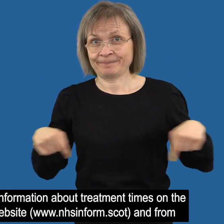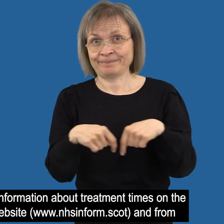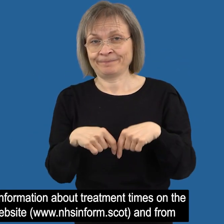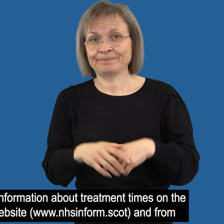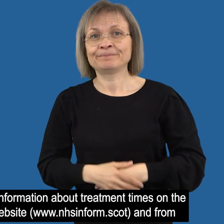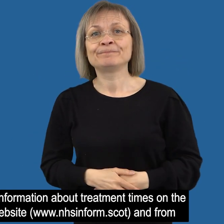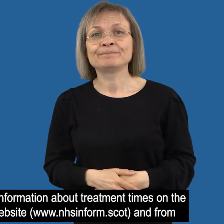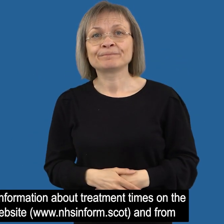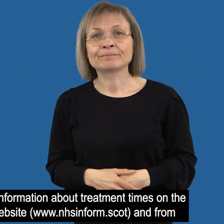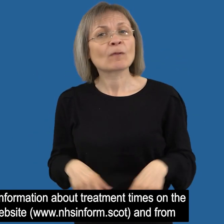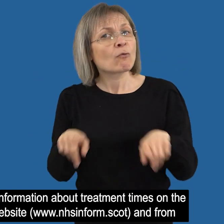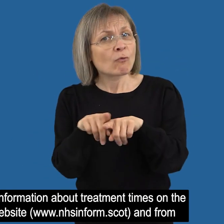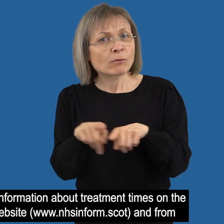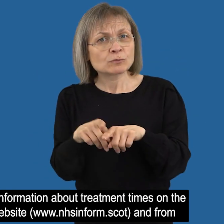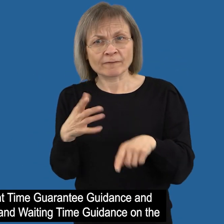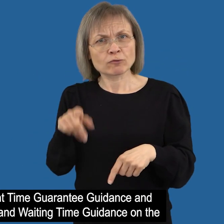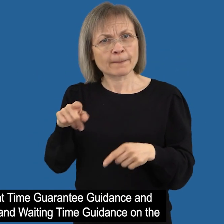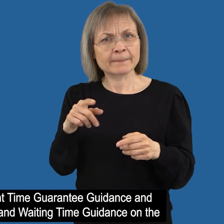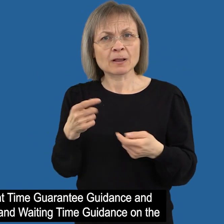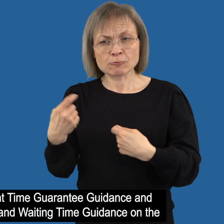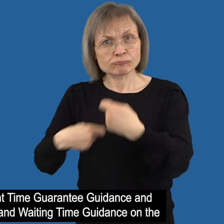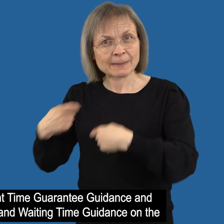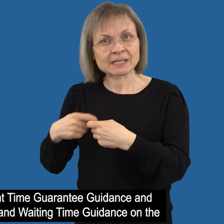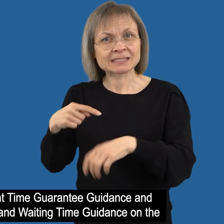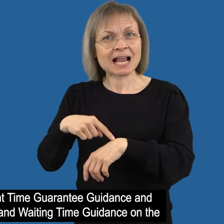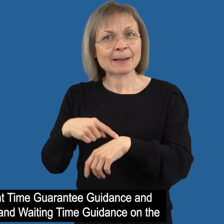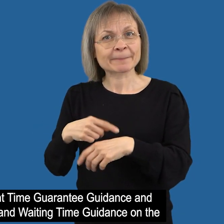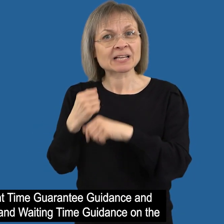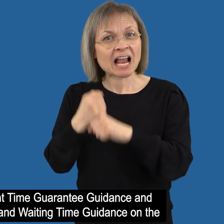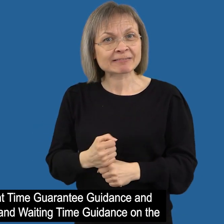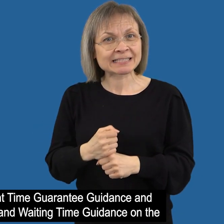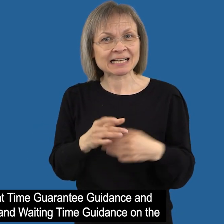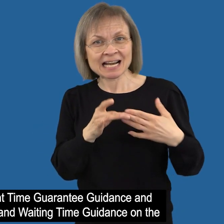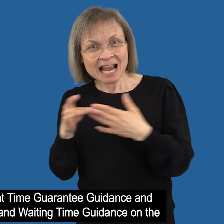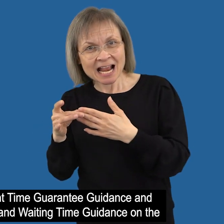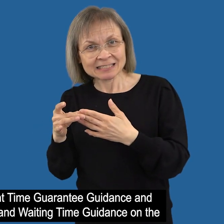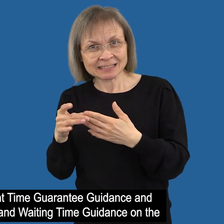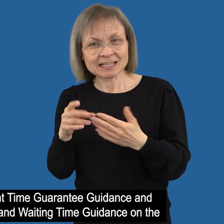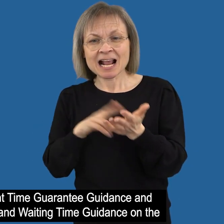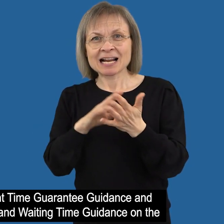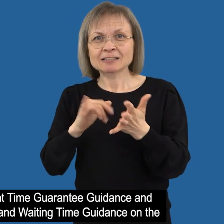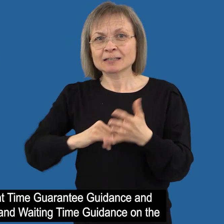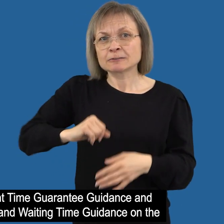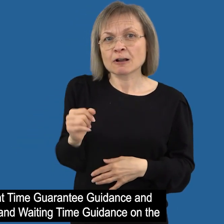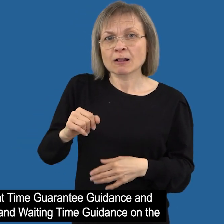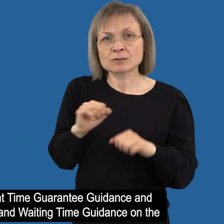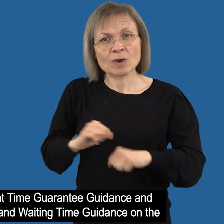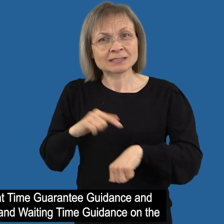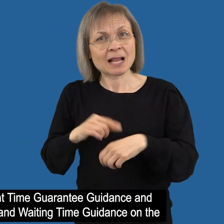www.nhsinform.scot, and from Treatment Time Guarantee Guidance and NHS Scotland Waiting Time Guidance on the Scottish Government Health